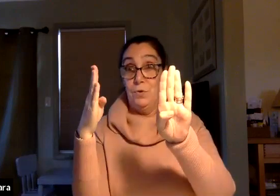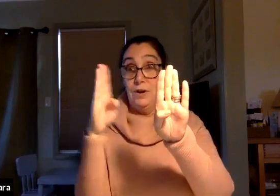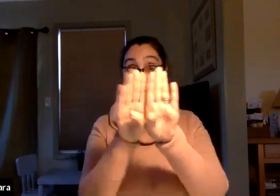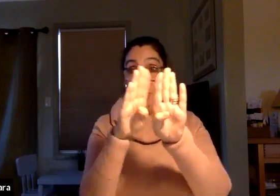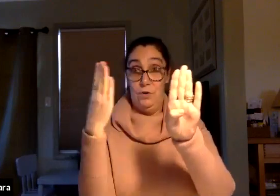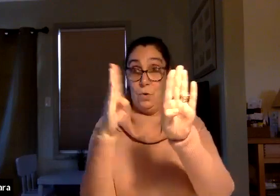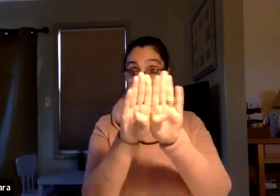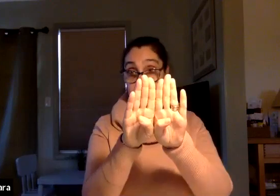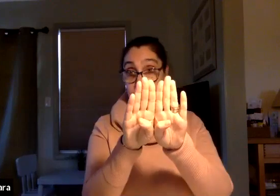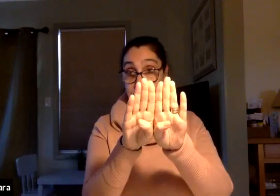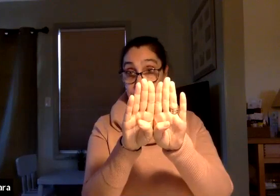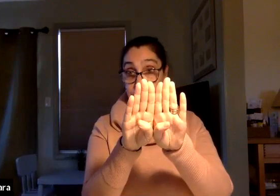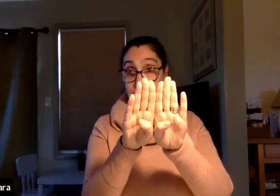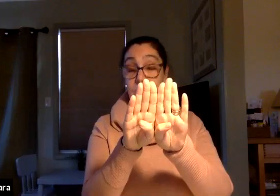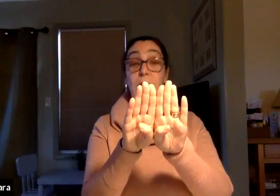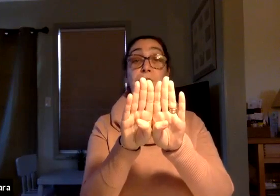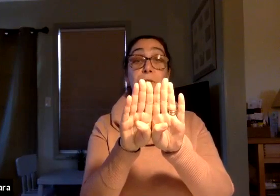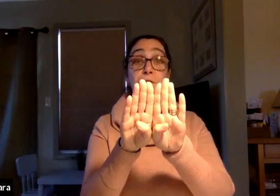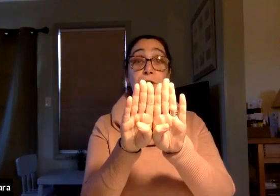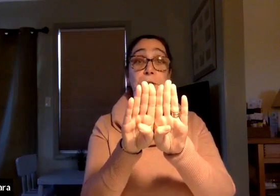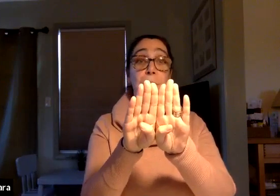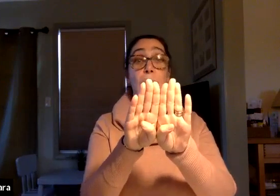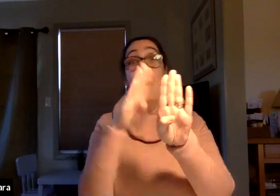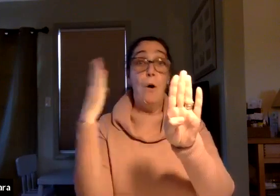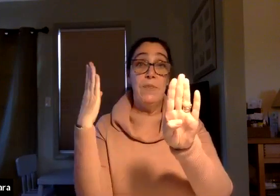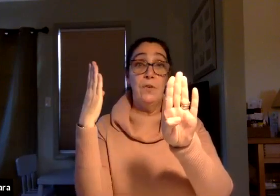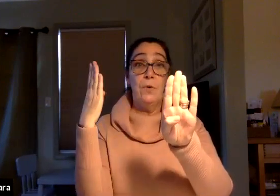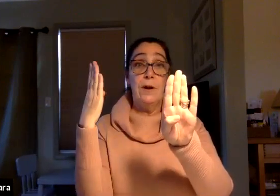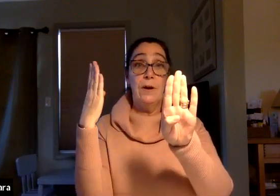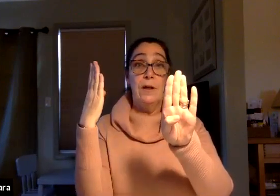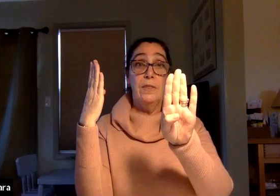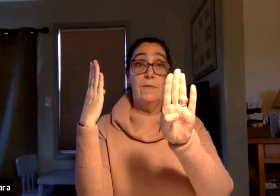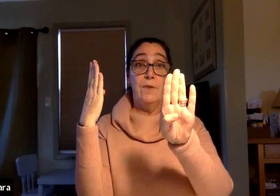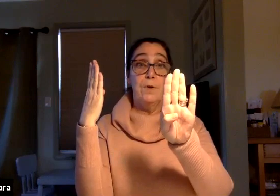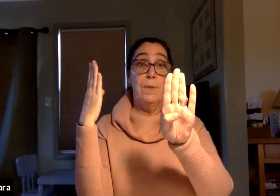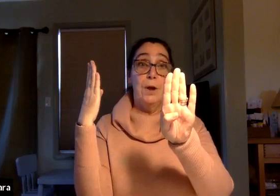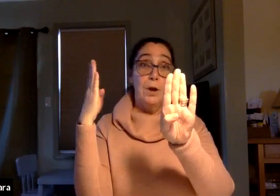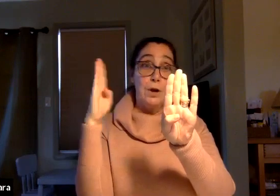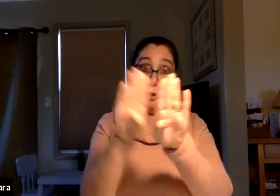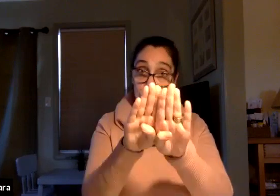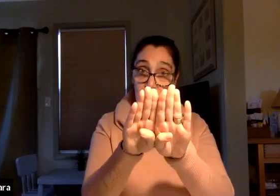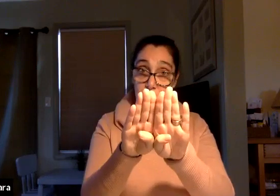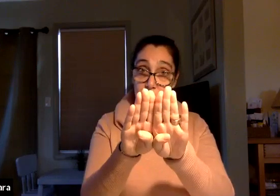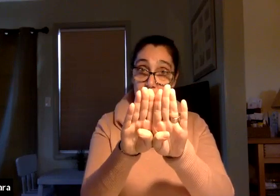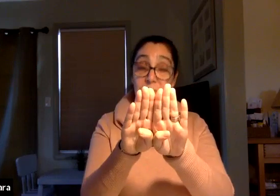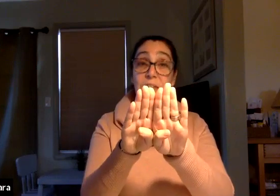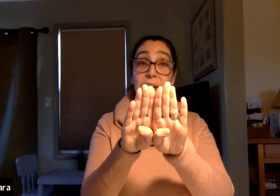door. Door. So the verb, open the door, the verb, close the door, the